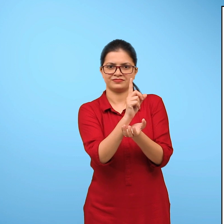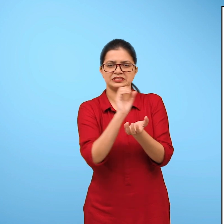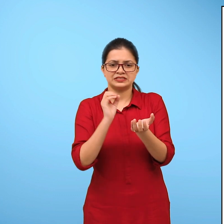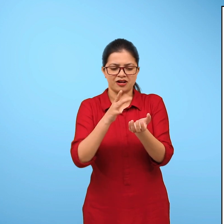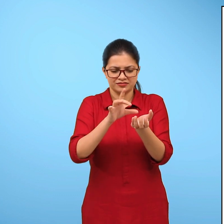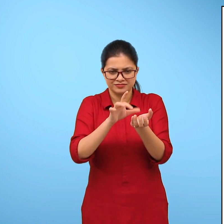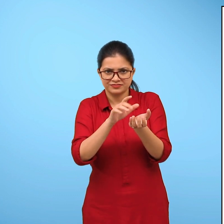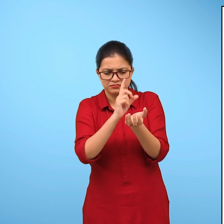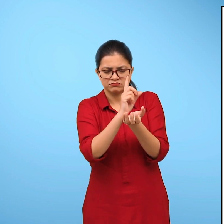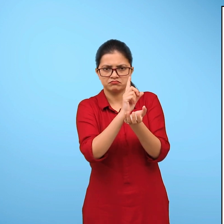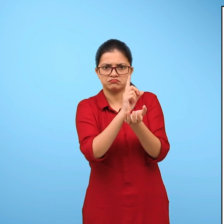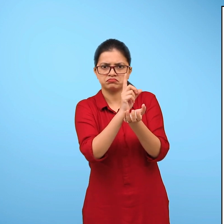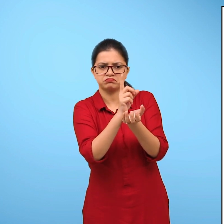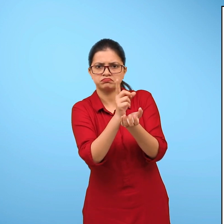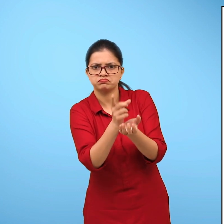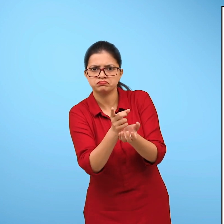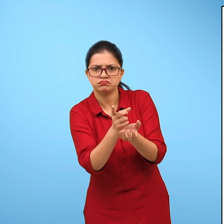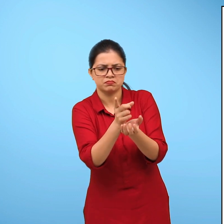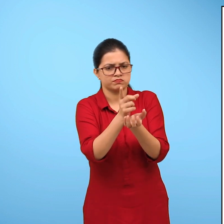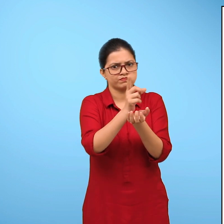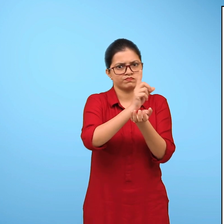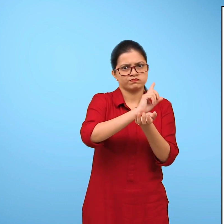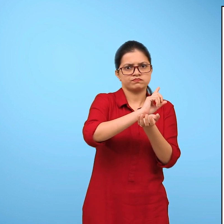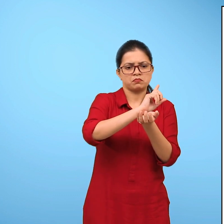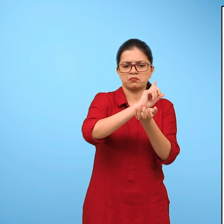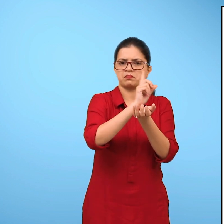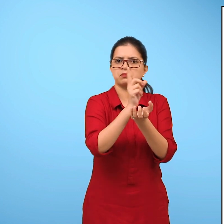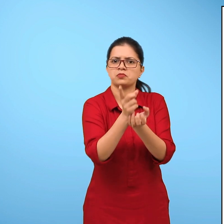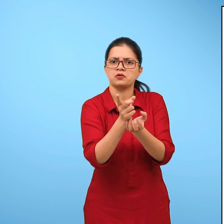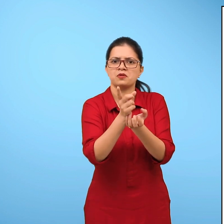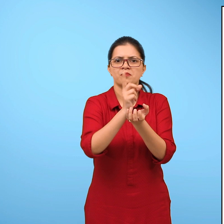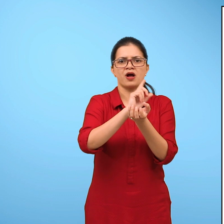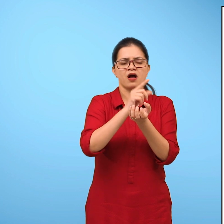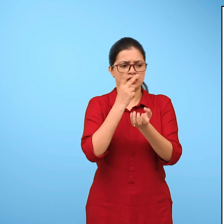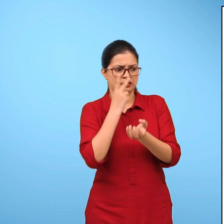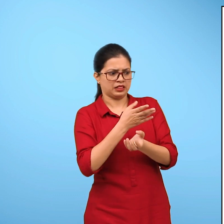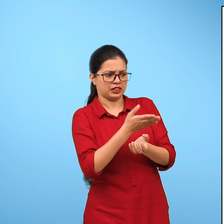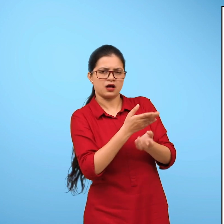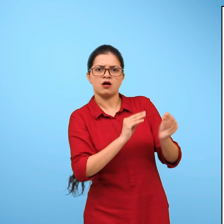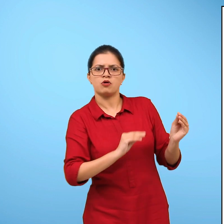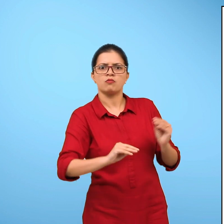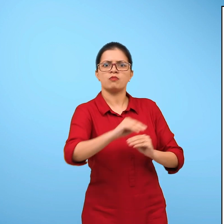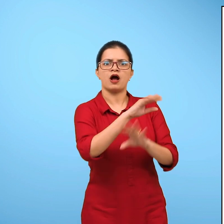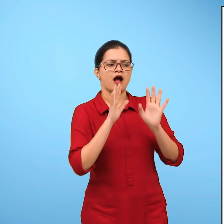The hollow half cylinder with the rolled up cylinder sitting inside it allows movement like a hinge.